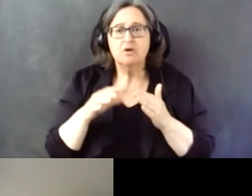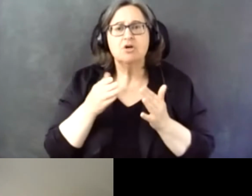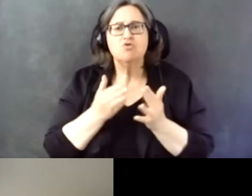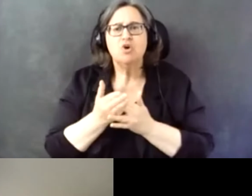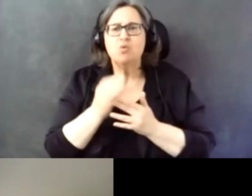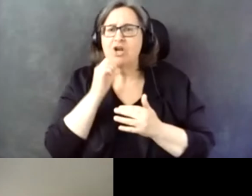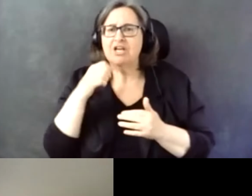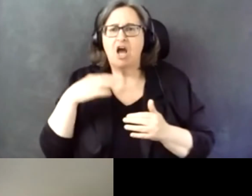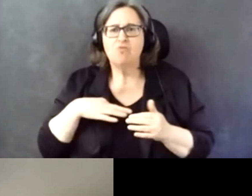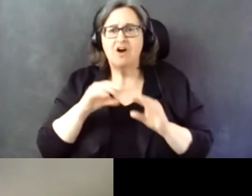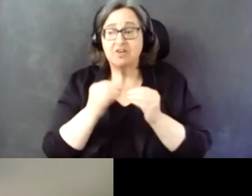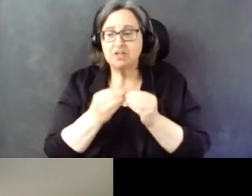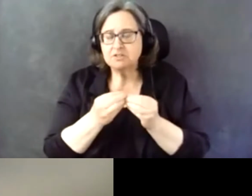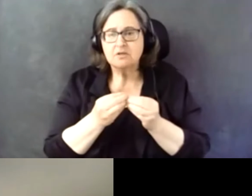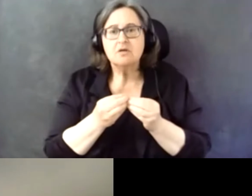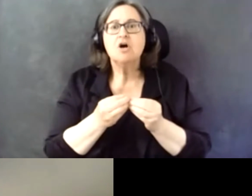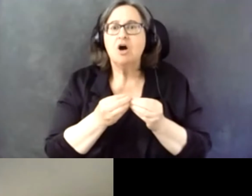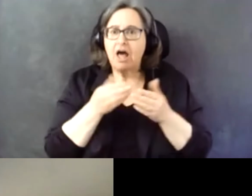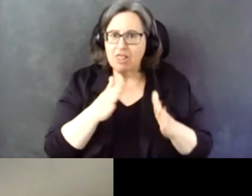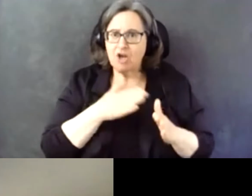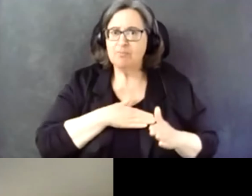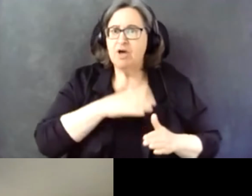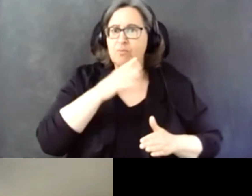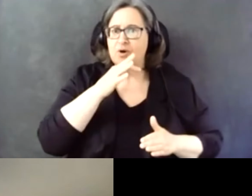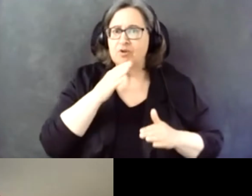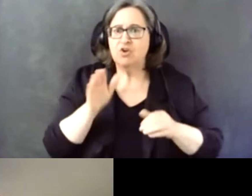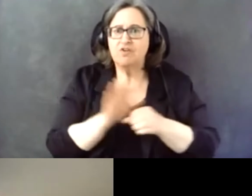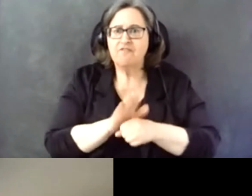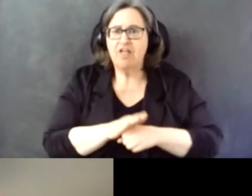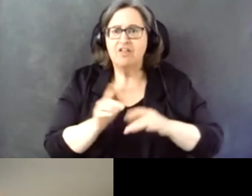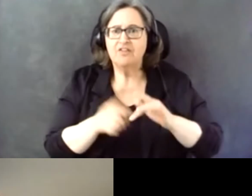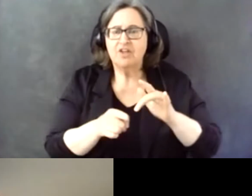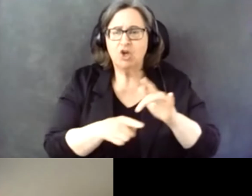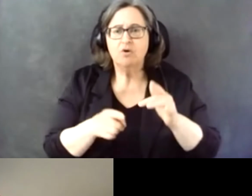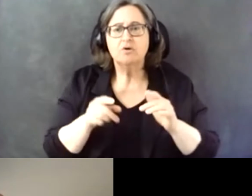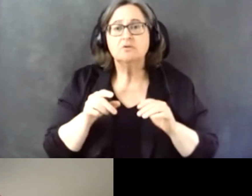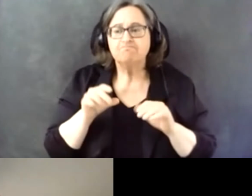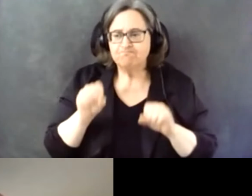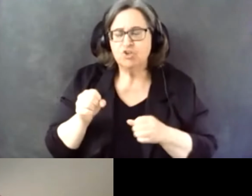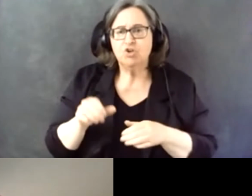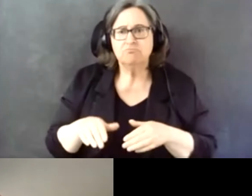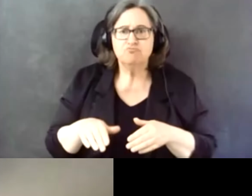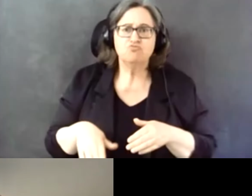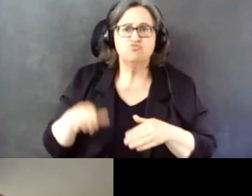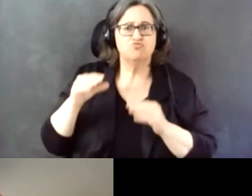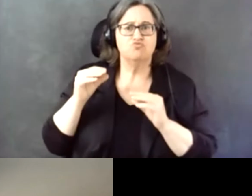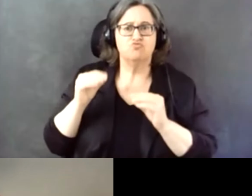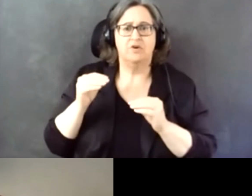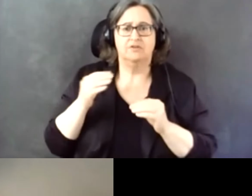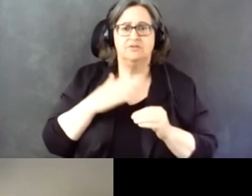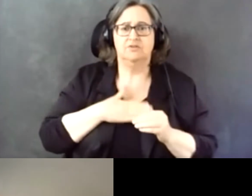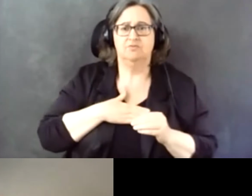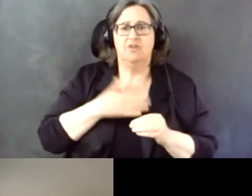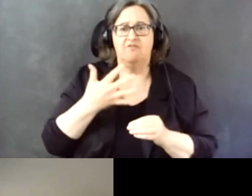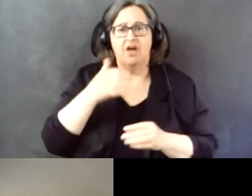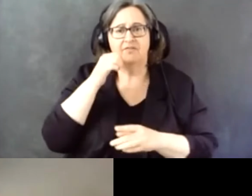gave my mother the ability uh to fill the gaps in raising my uh five uh